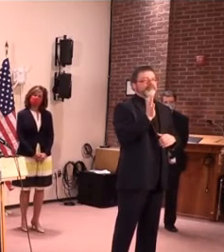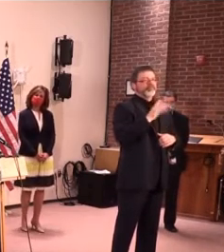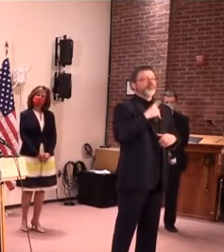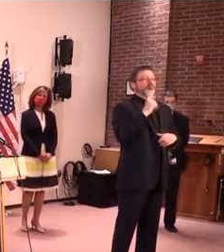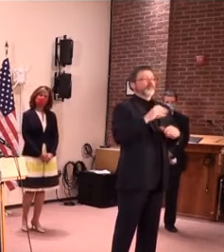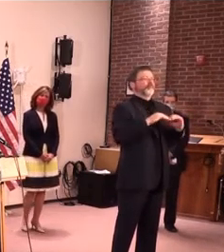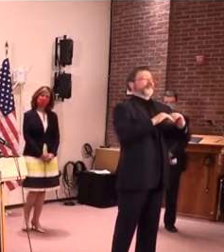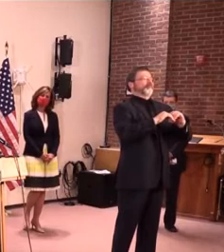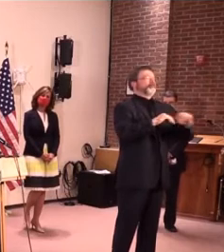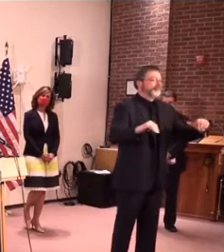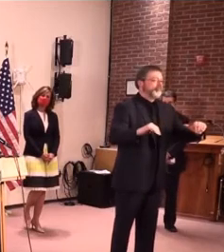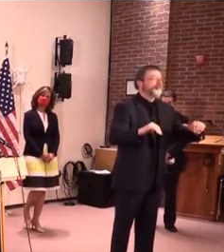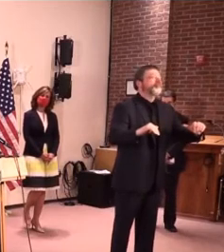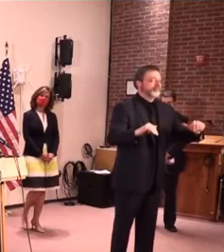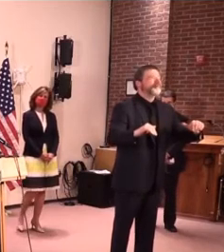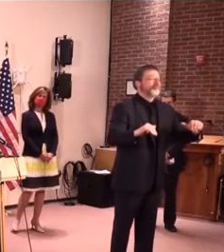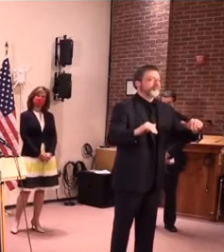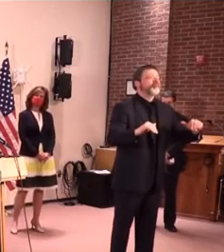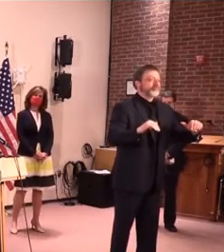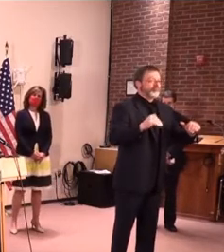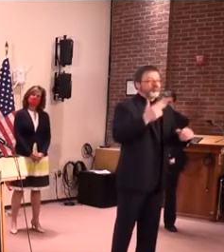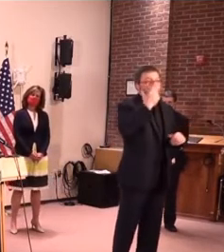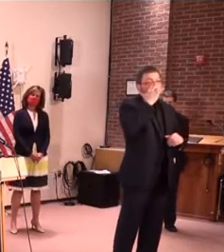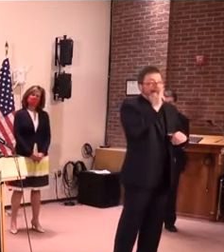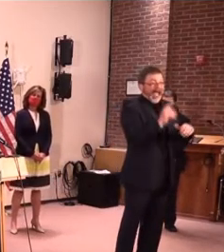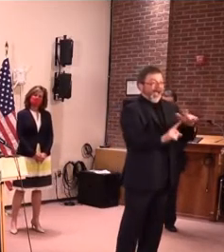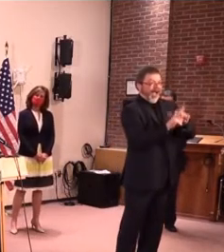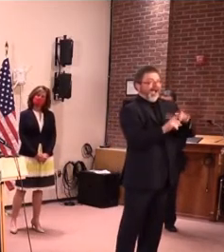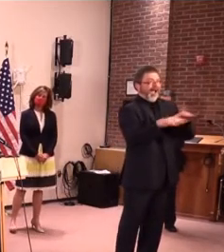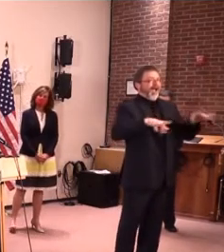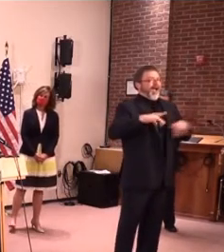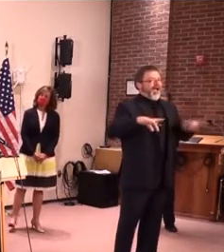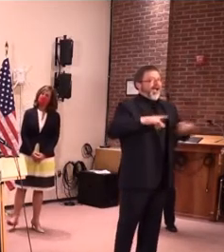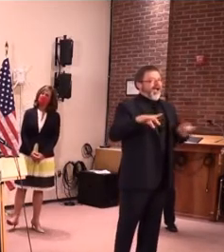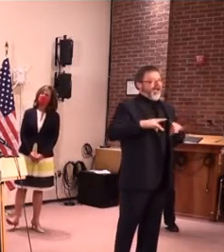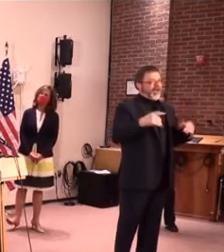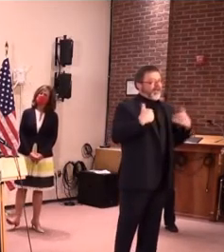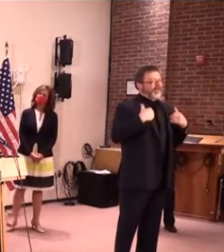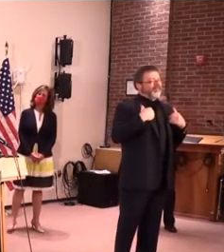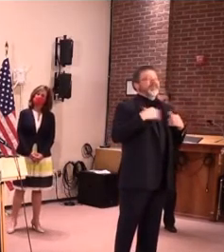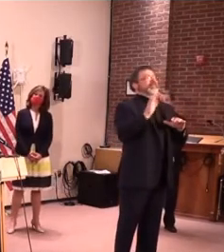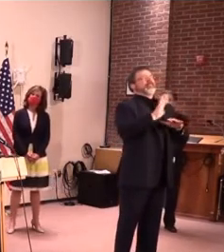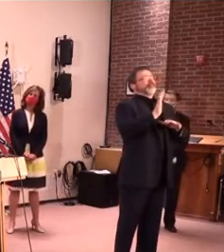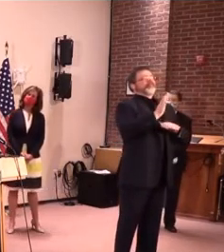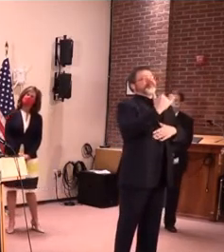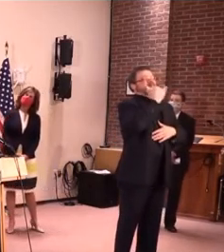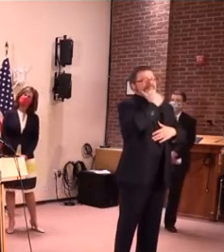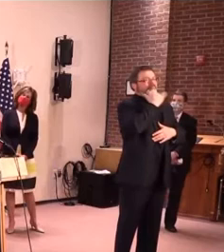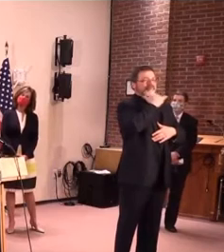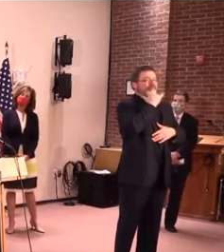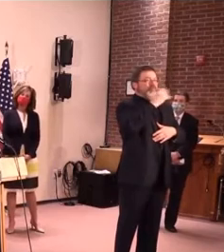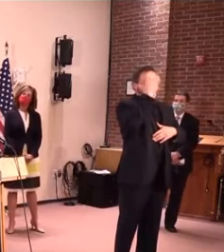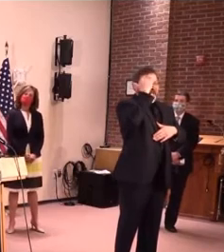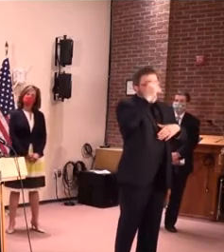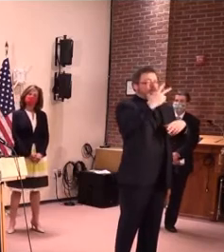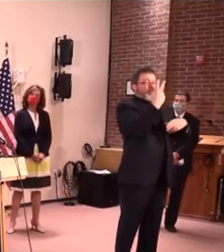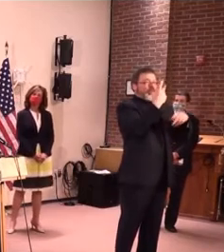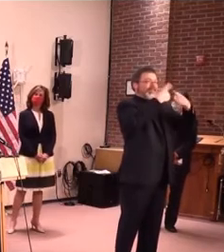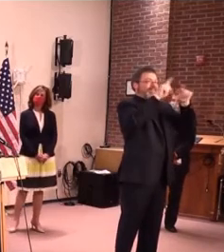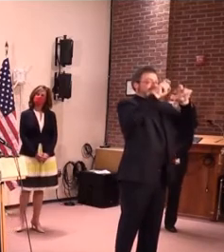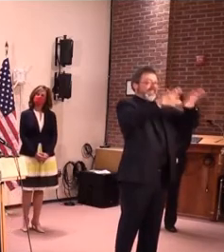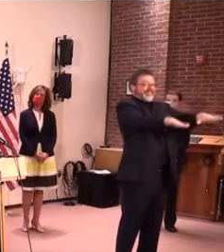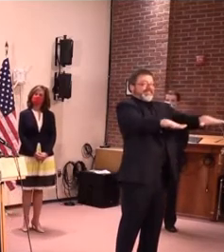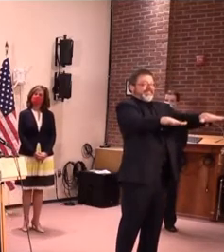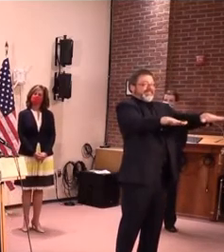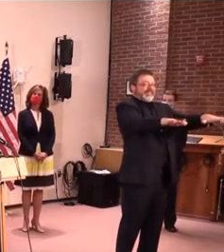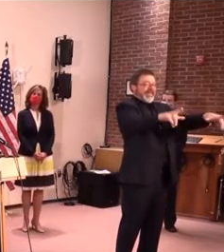disease activity in the state, we said that probably isn't as accurate as it could be if these tests are included, so we should remove